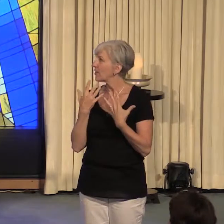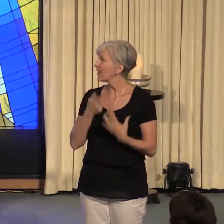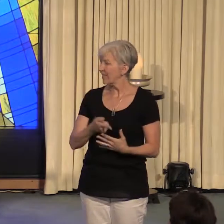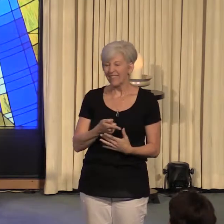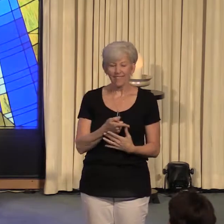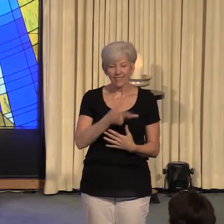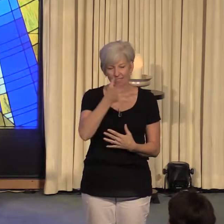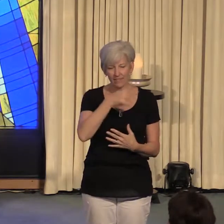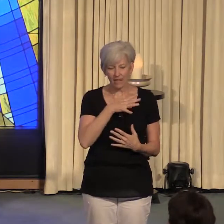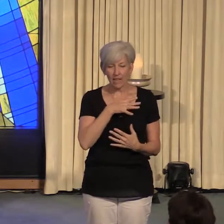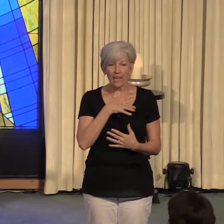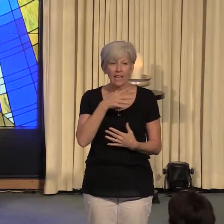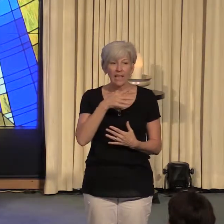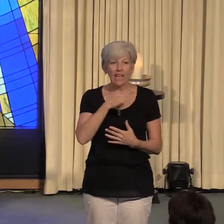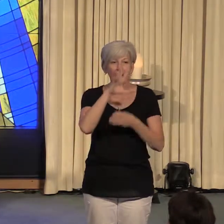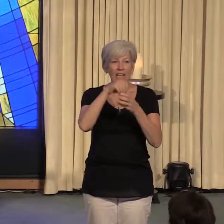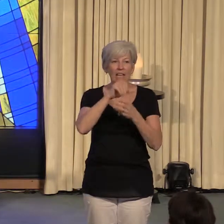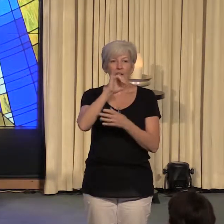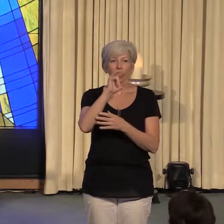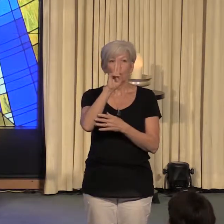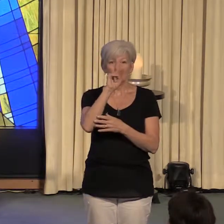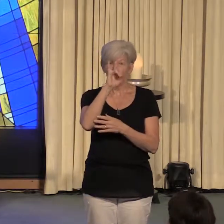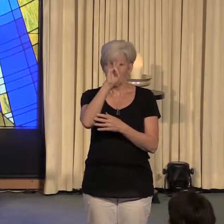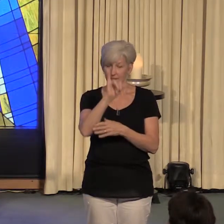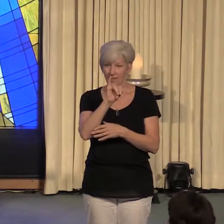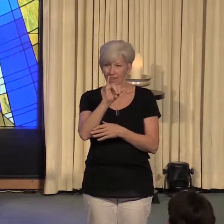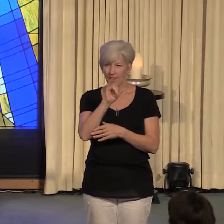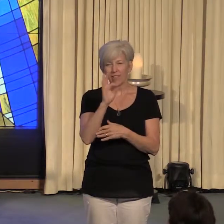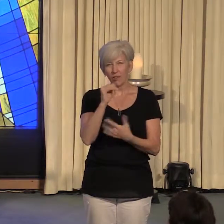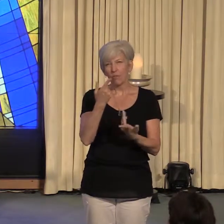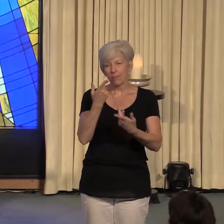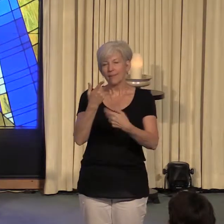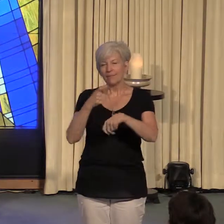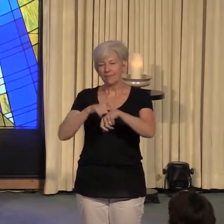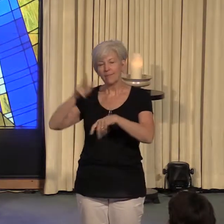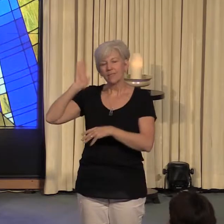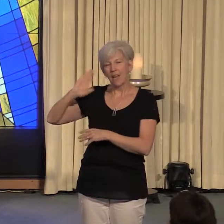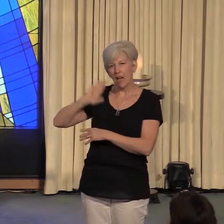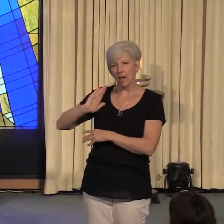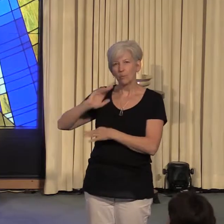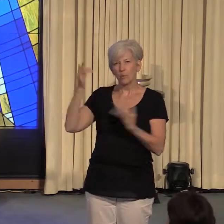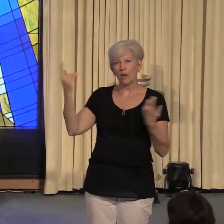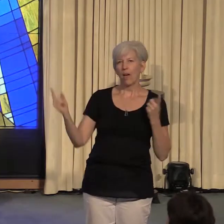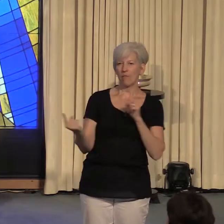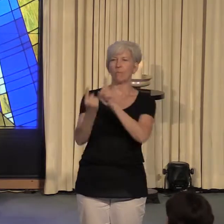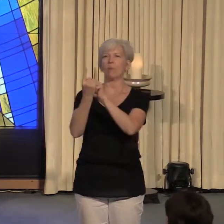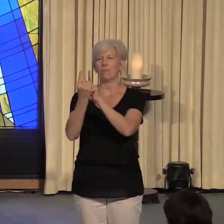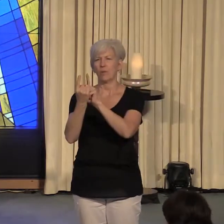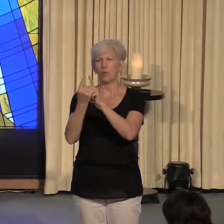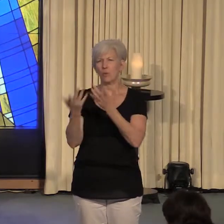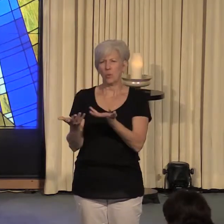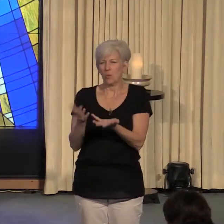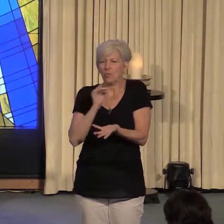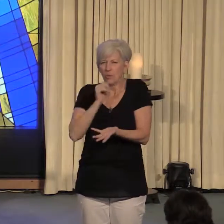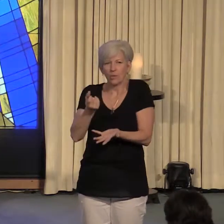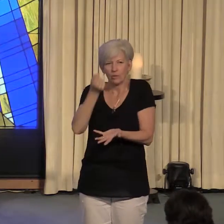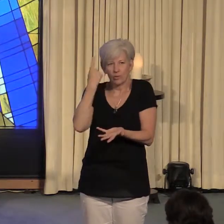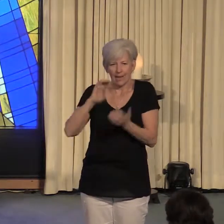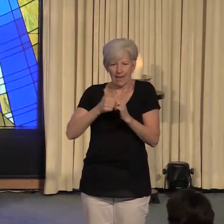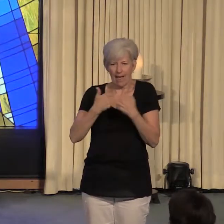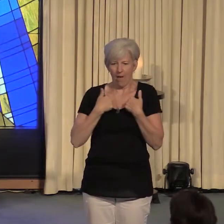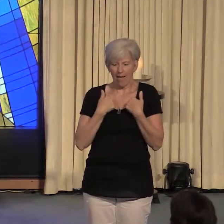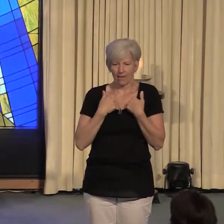In Unity, there have been times when I have run up against folks who don't understand how I can be in the